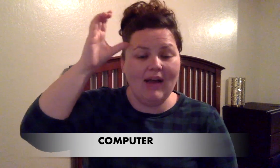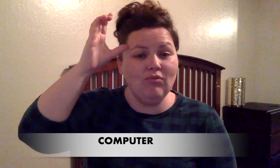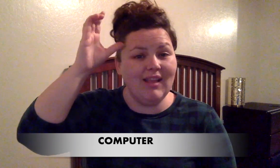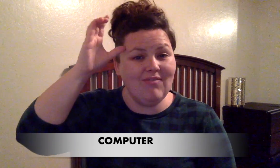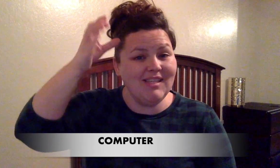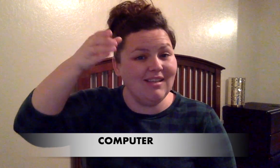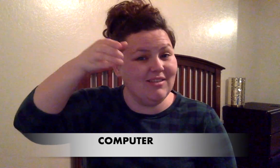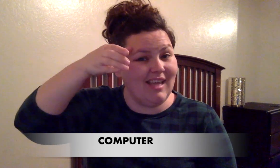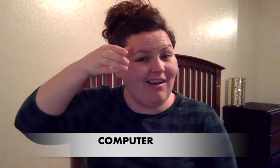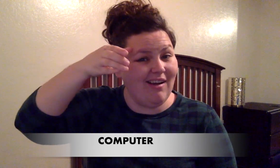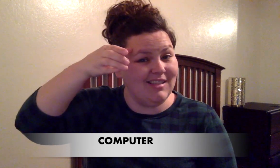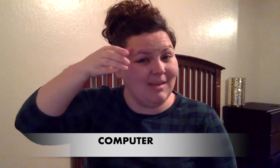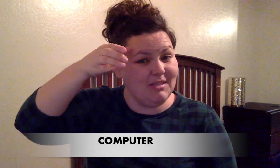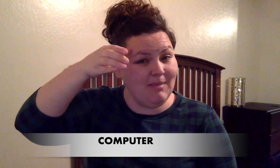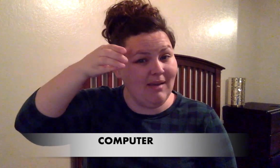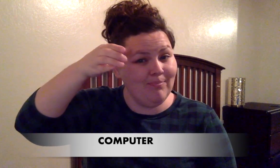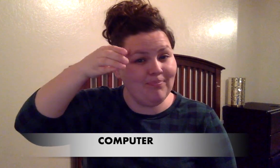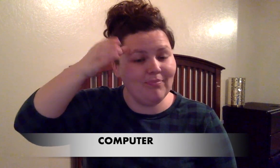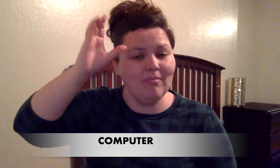don't love this. It looks like concept to me.